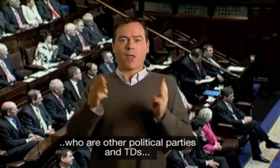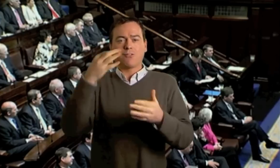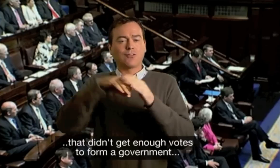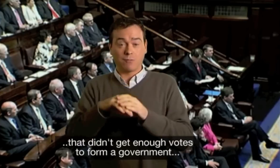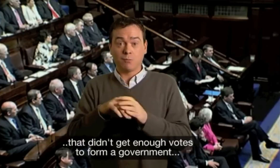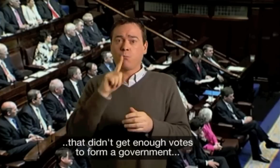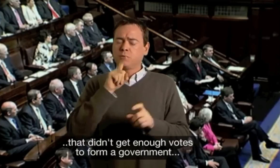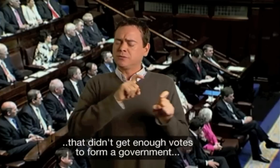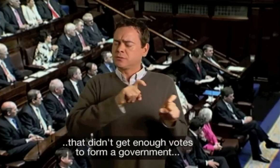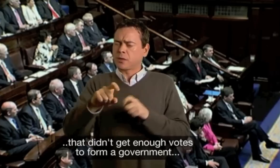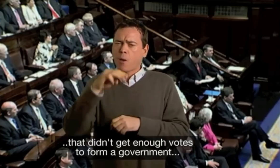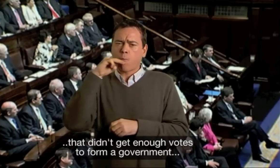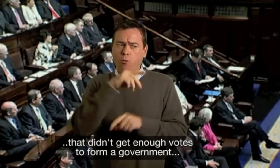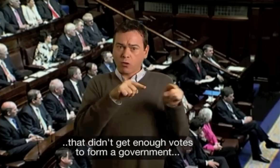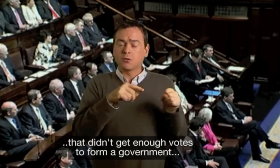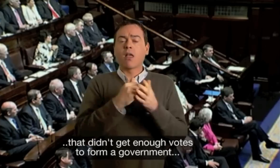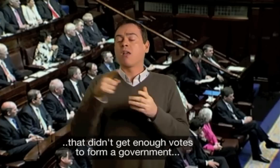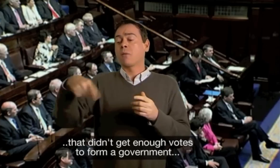that didn't get enough votes to form a government,